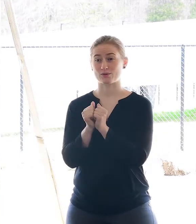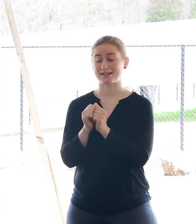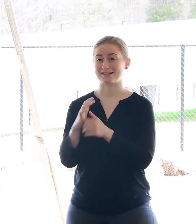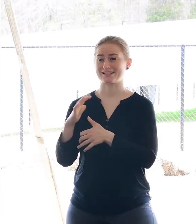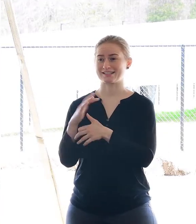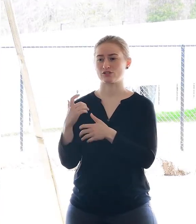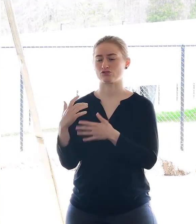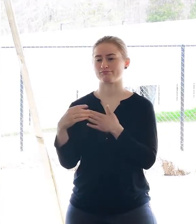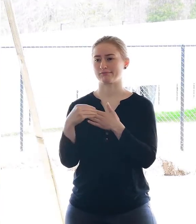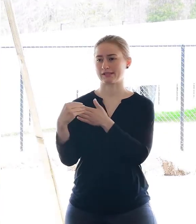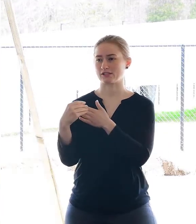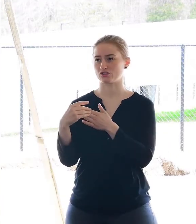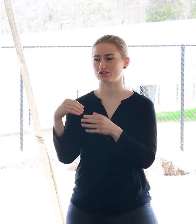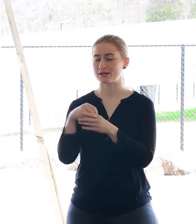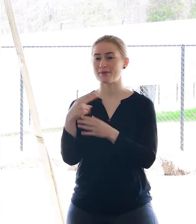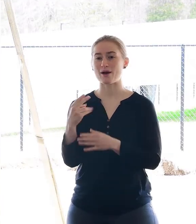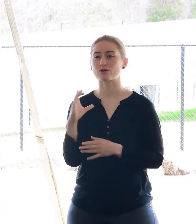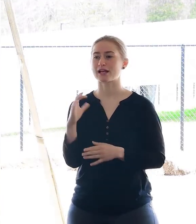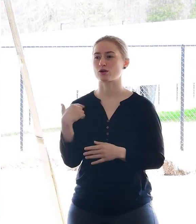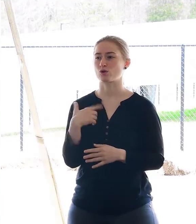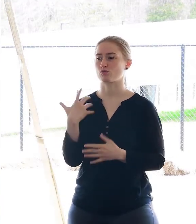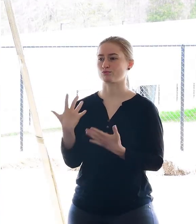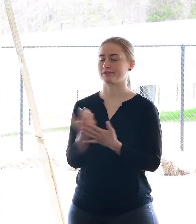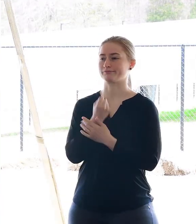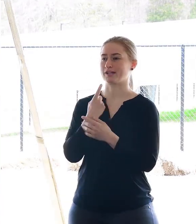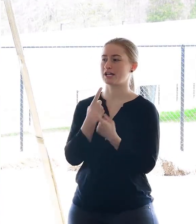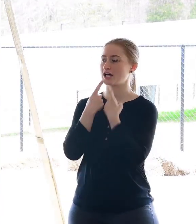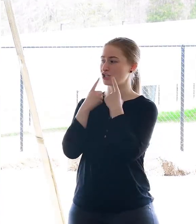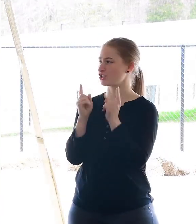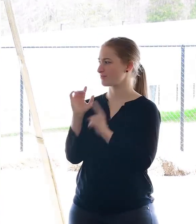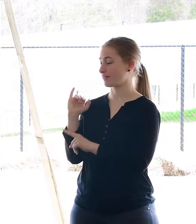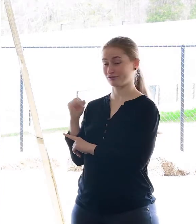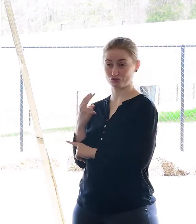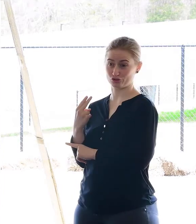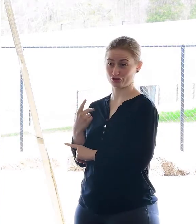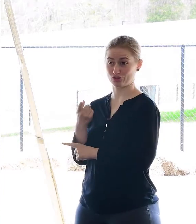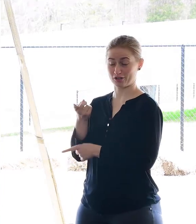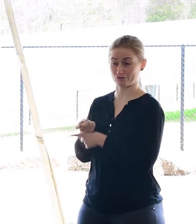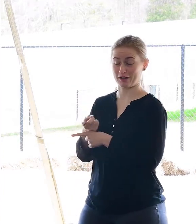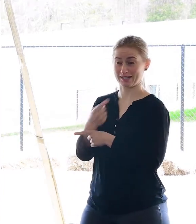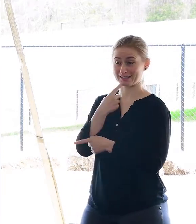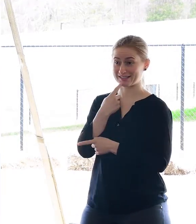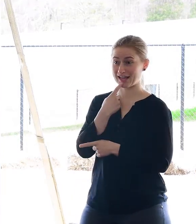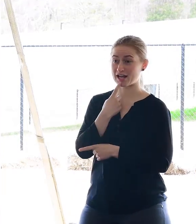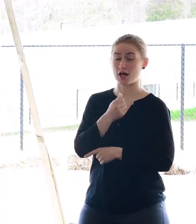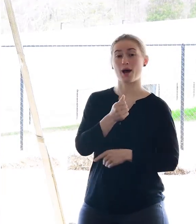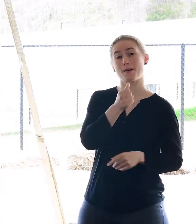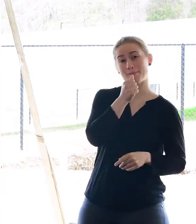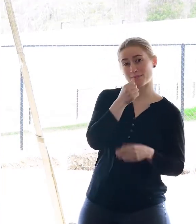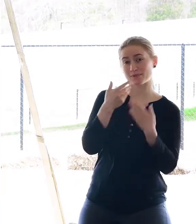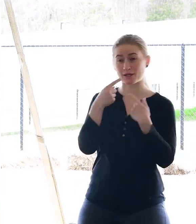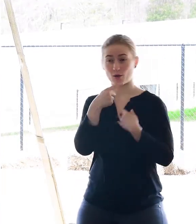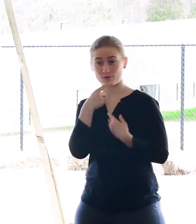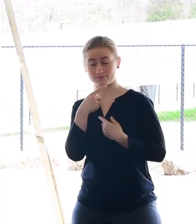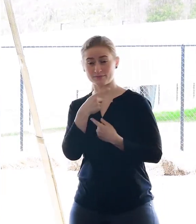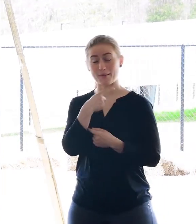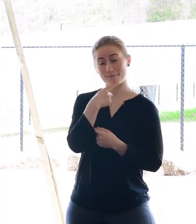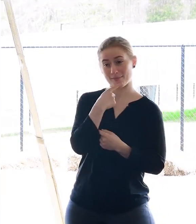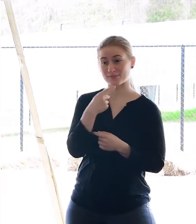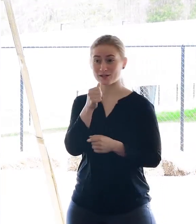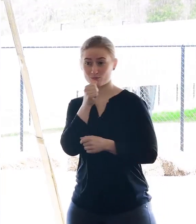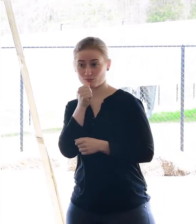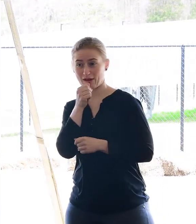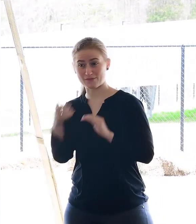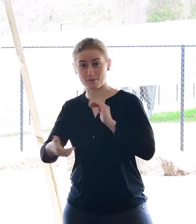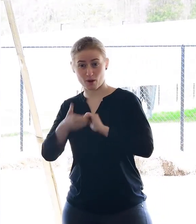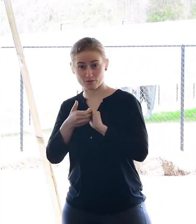County, we've achieved, as Josh rightly says, a public-private partnership to build